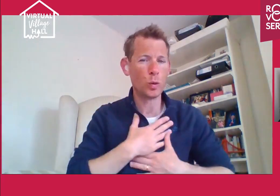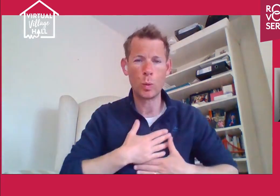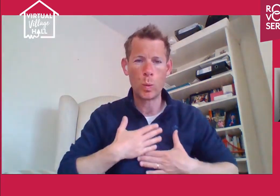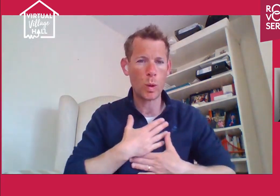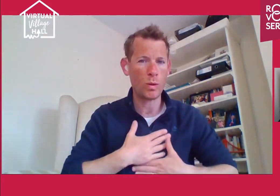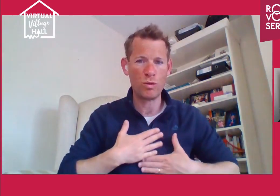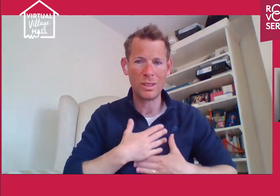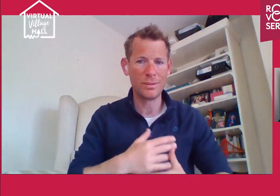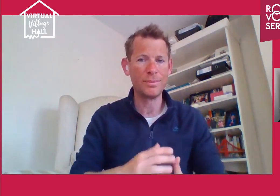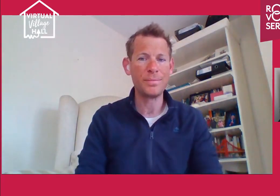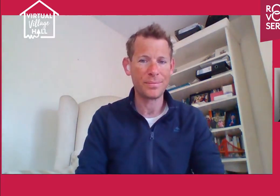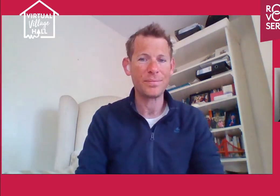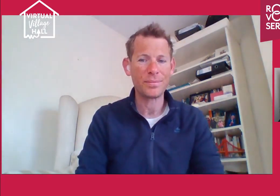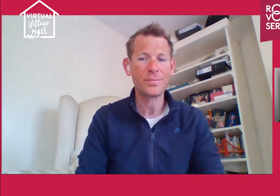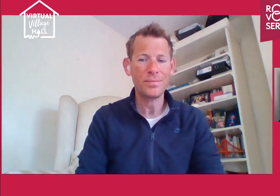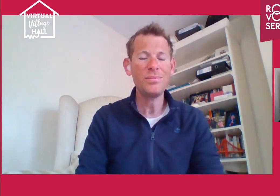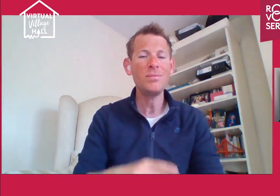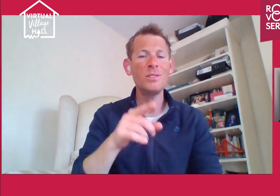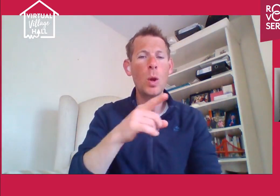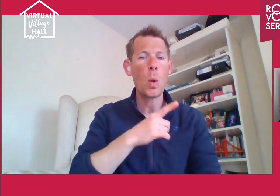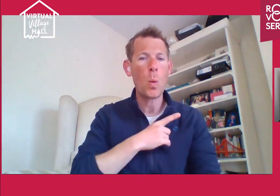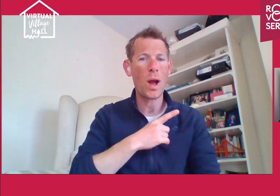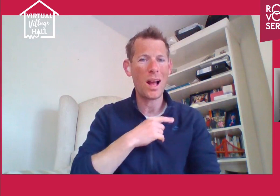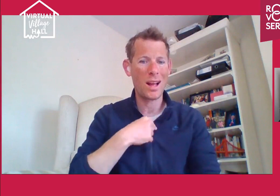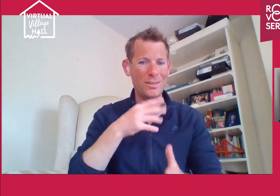Don't worry if you forget. Don't worry if you get anything. Give it a go.